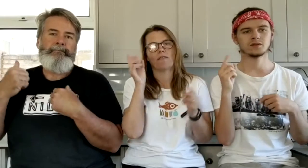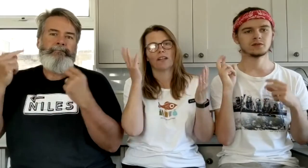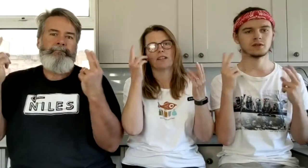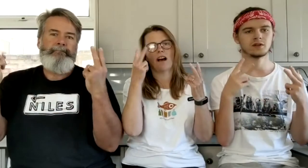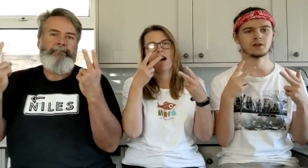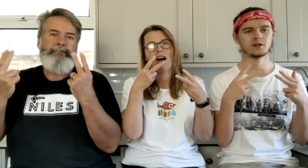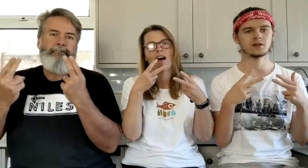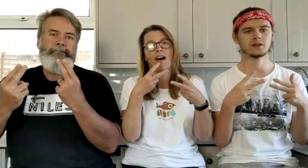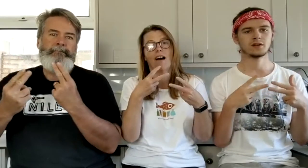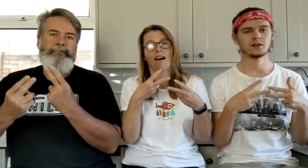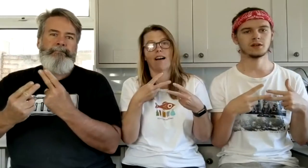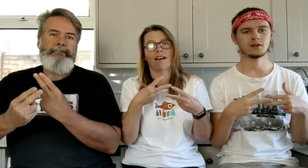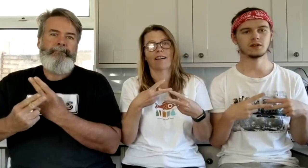afraid of the